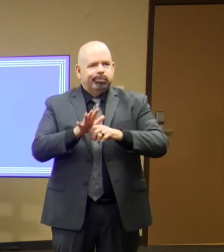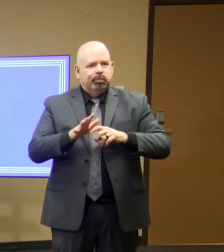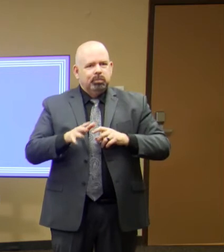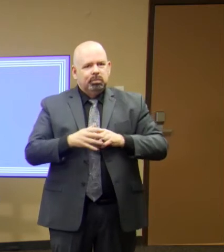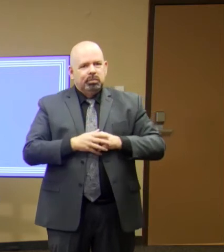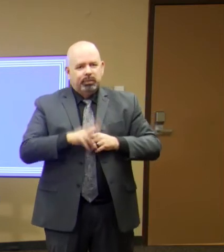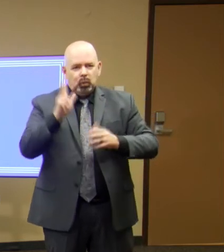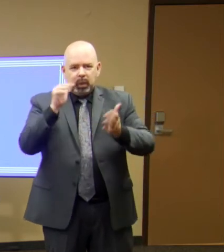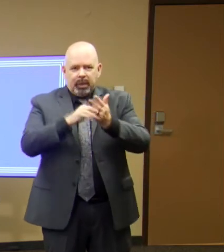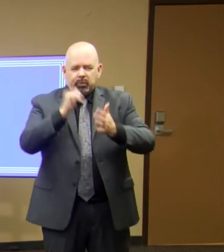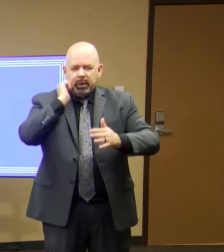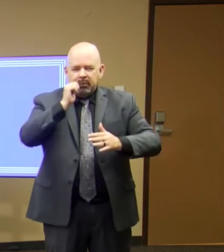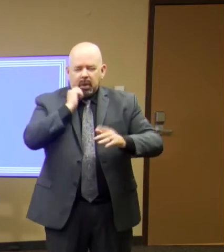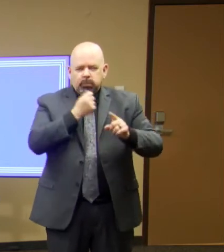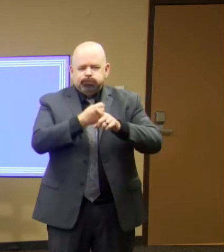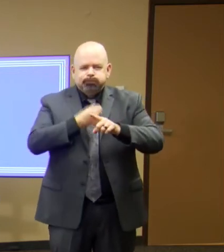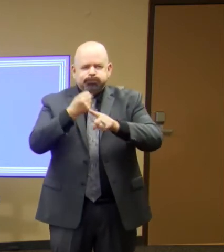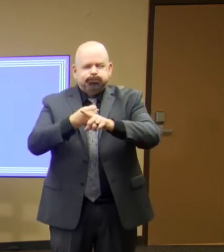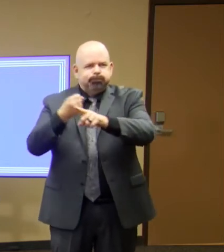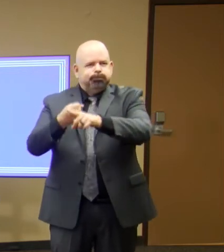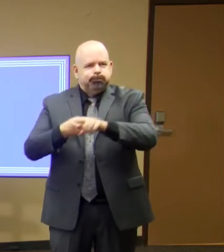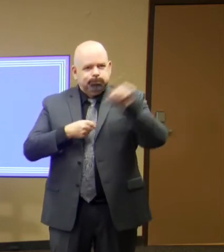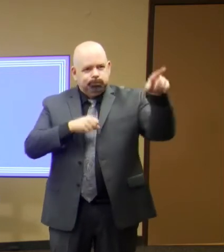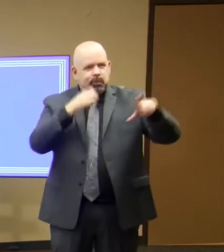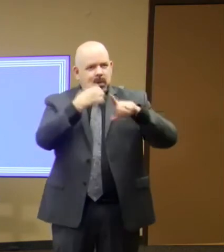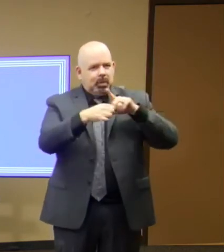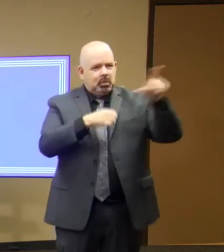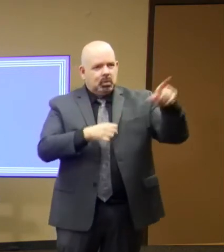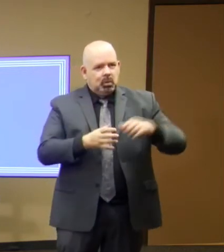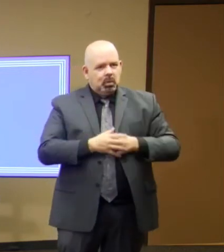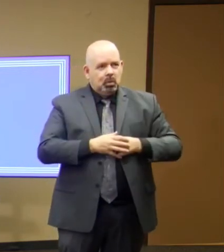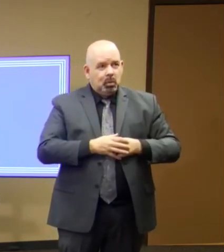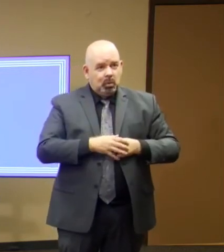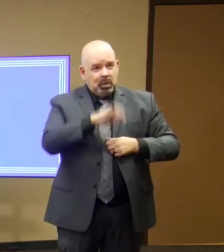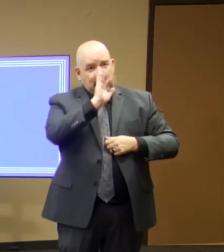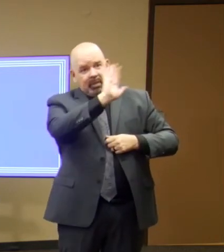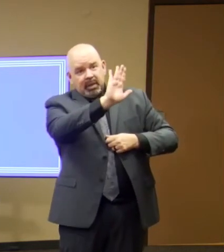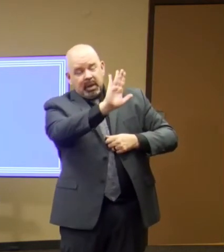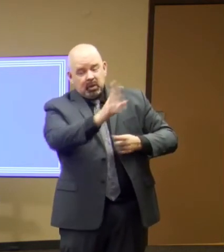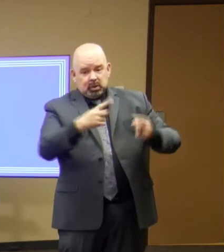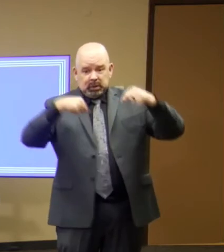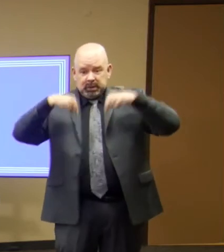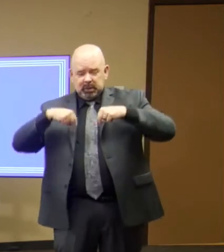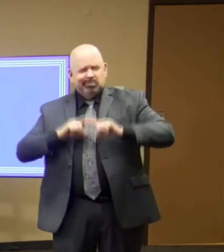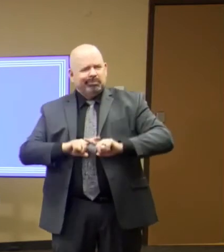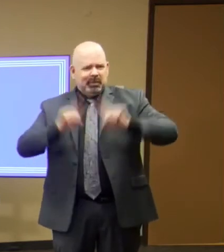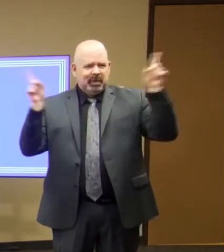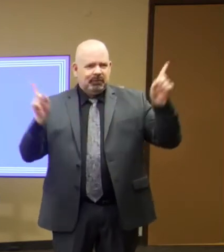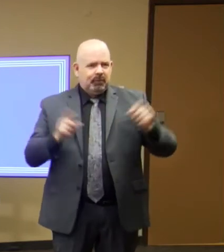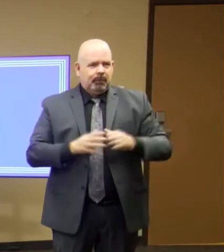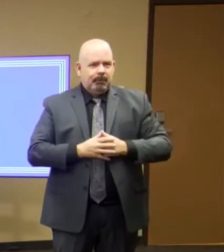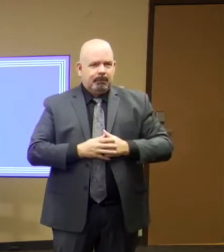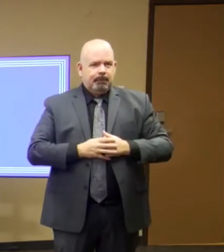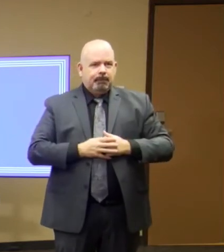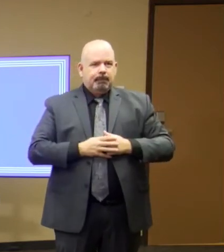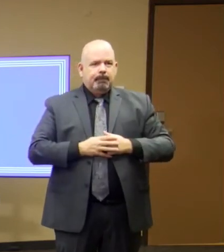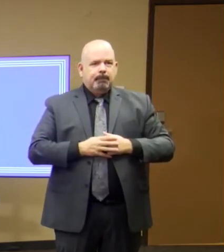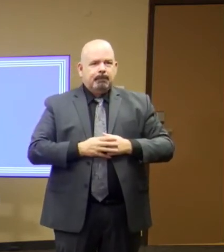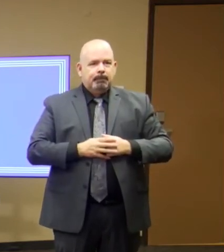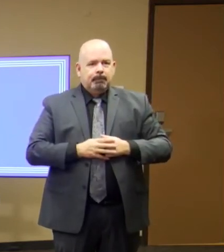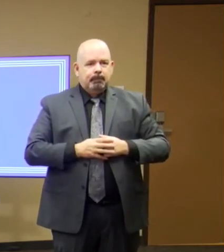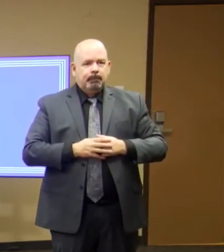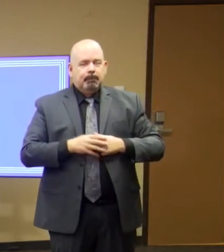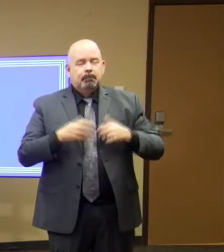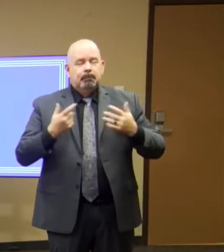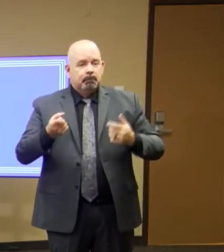doesn't necessarily translate directly over today to hospitalizations. First, I get sick in a lot of cases, then I